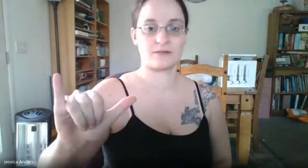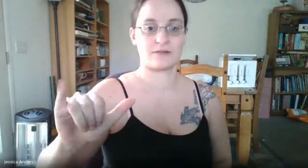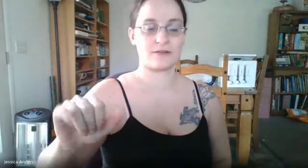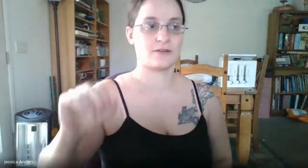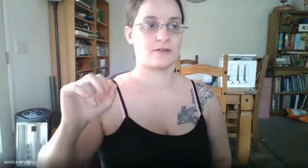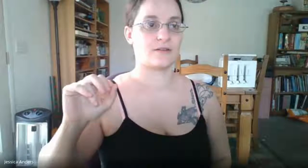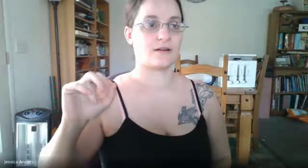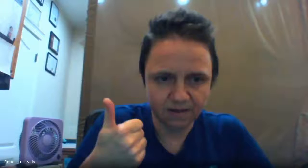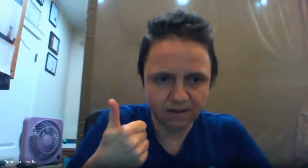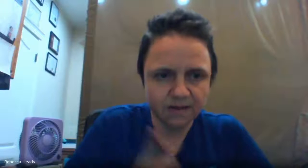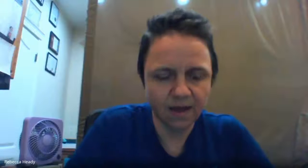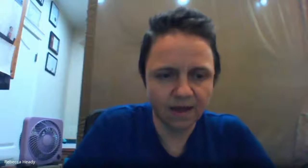Jenny. Okay.